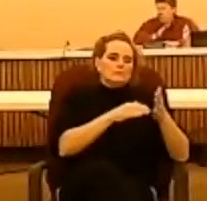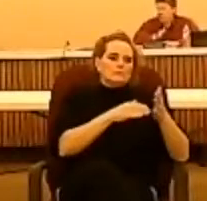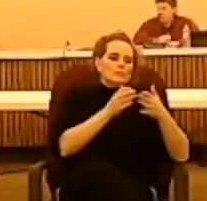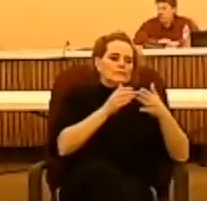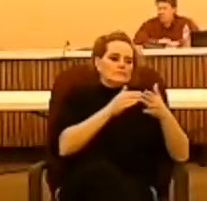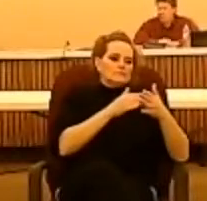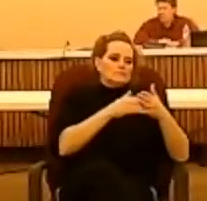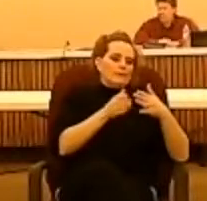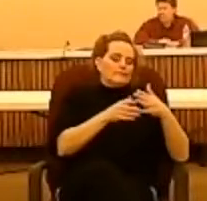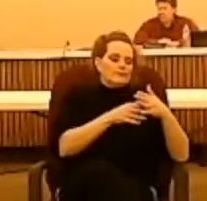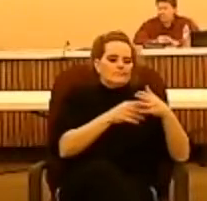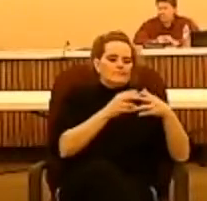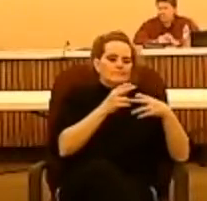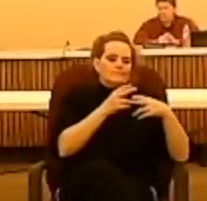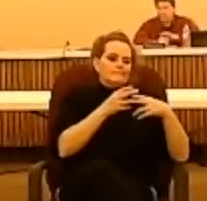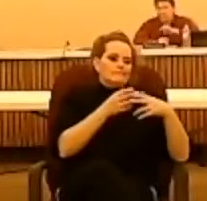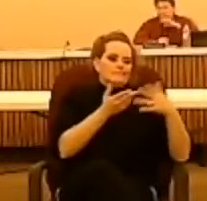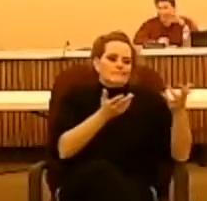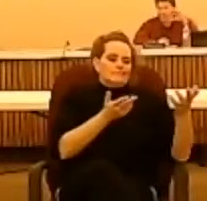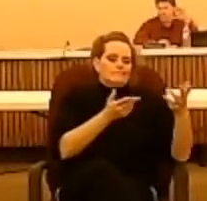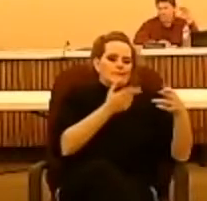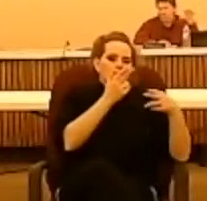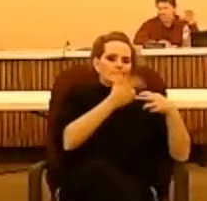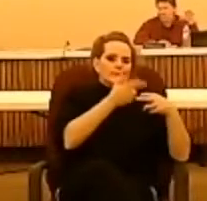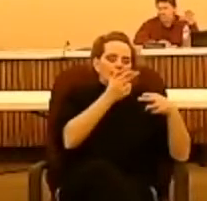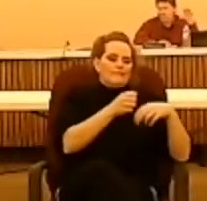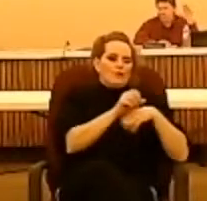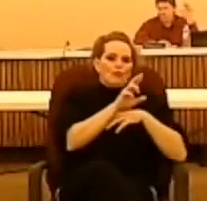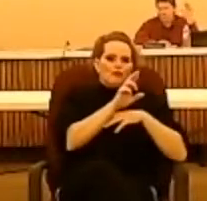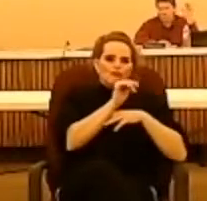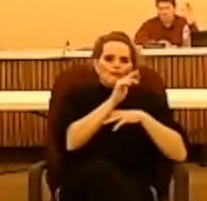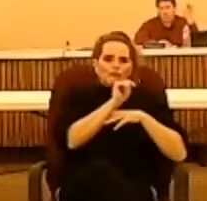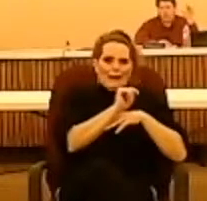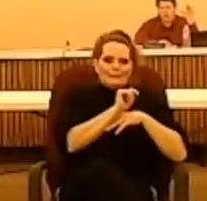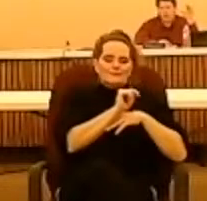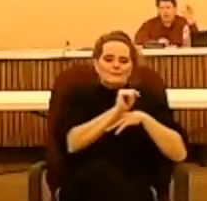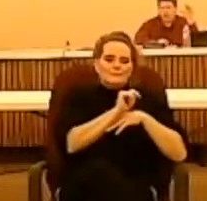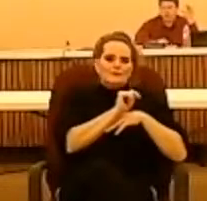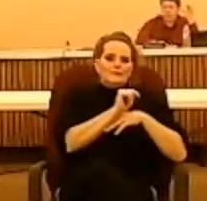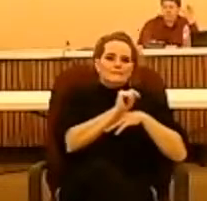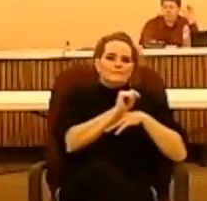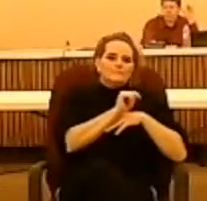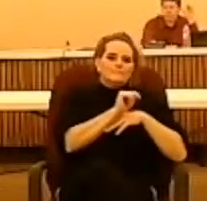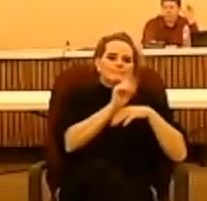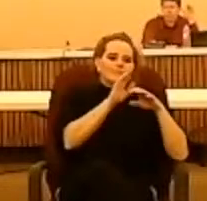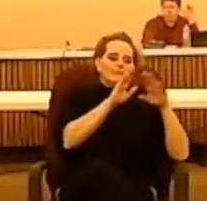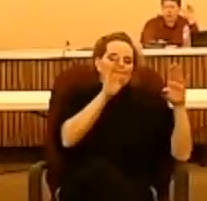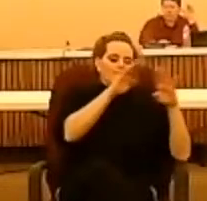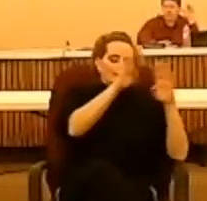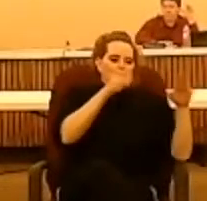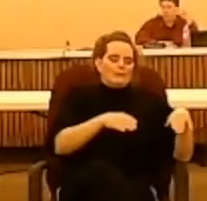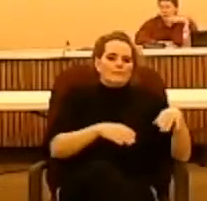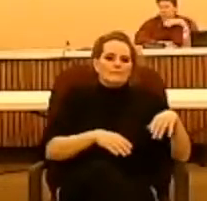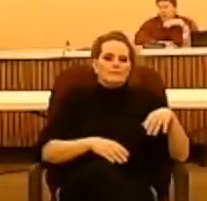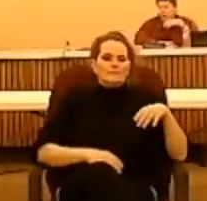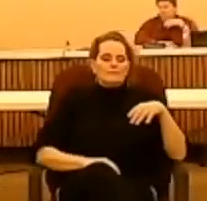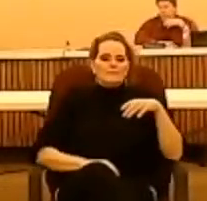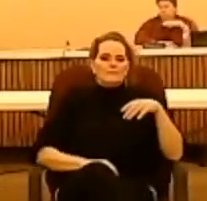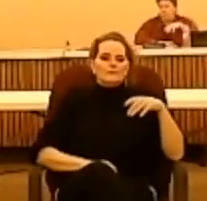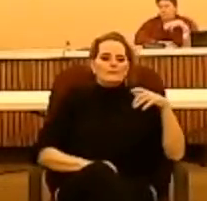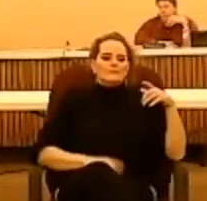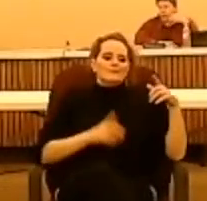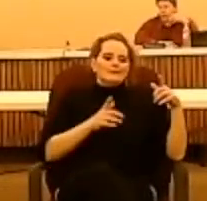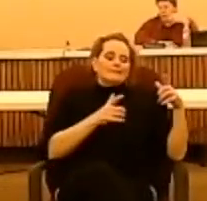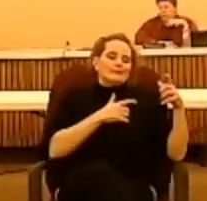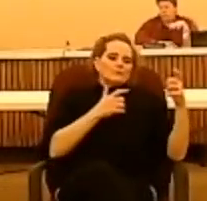barn. It's the barn structure there that they store a lot of the equipment for the rec,